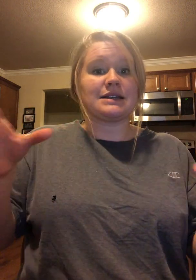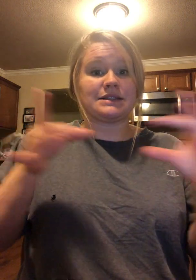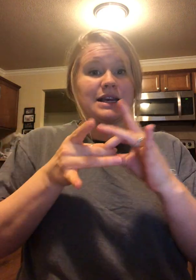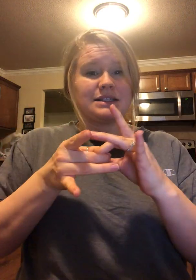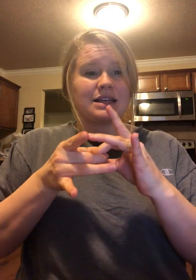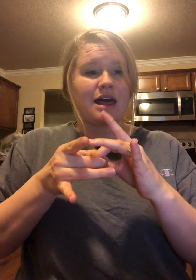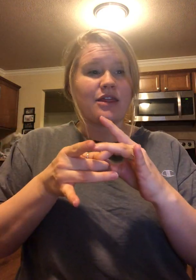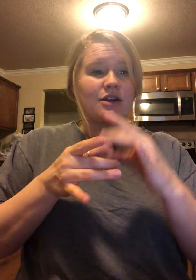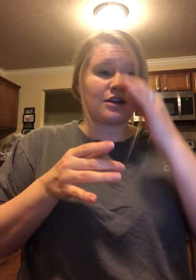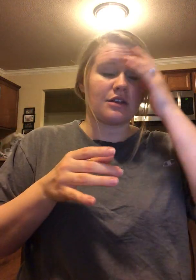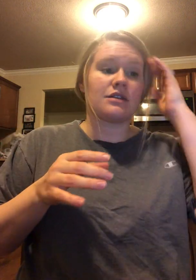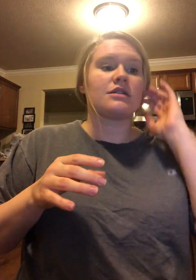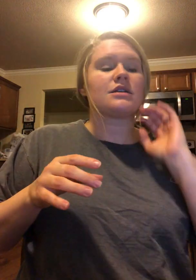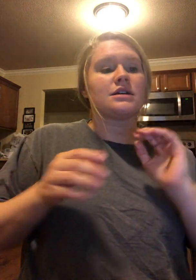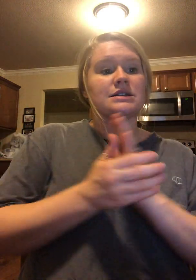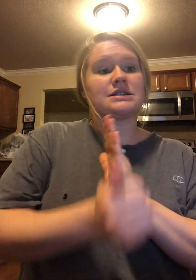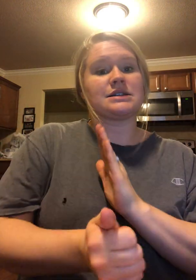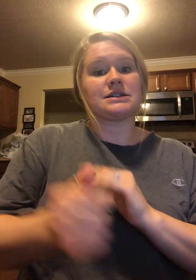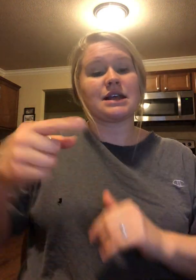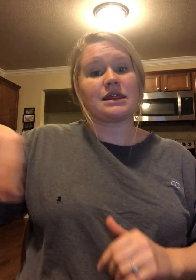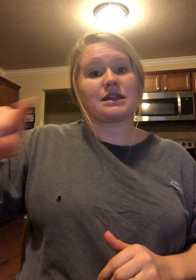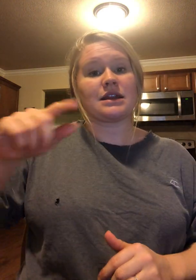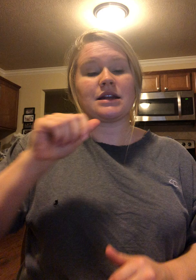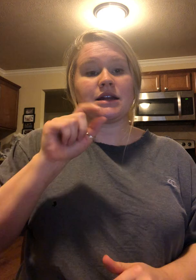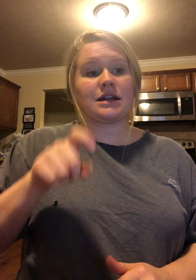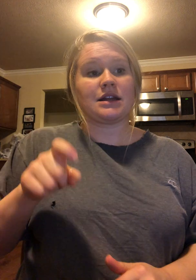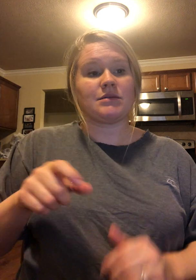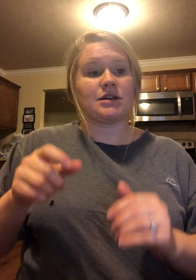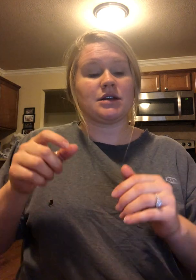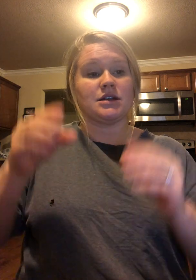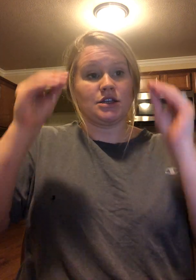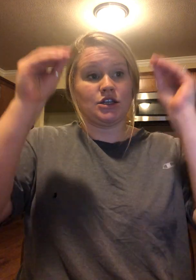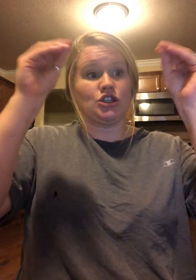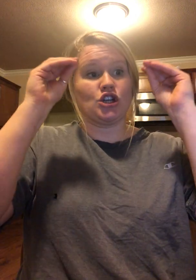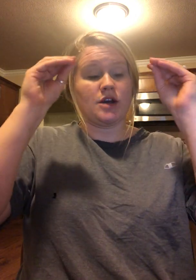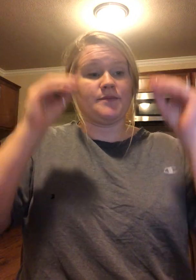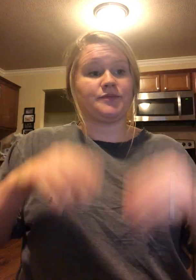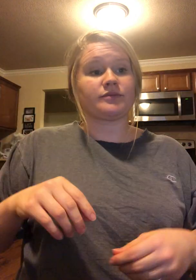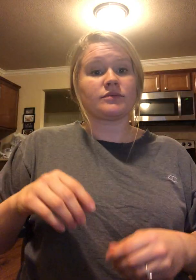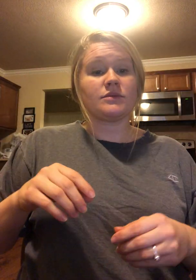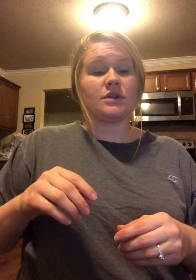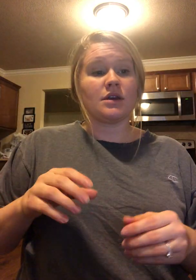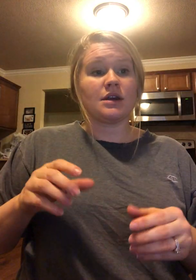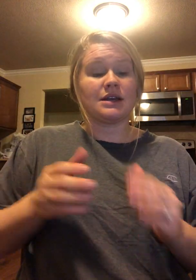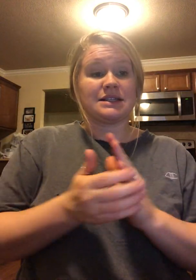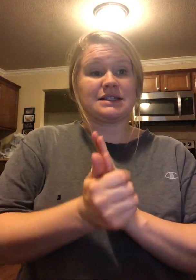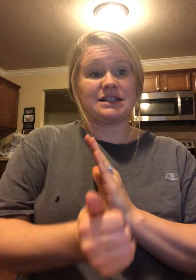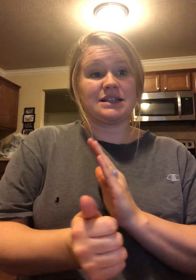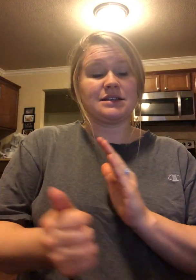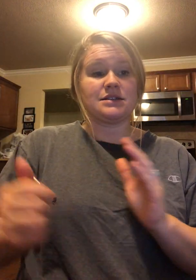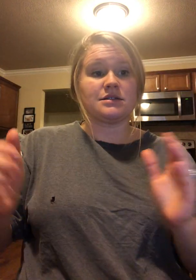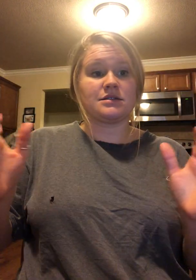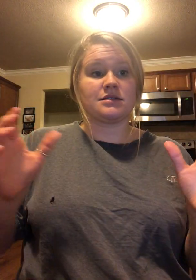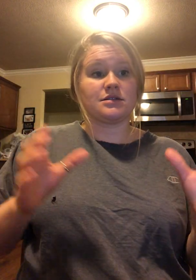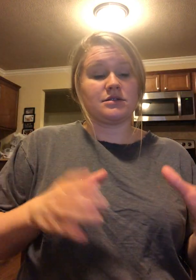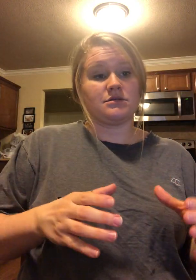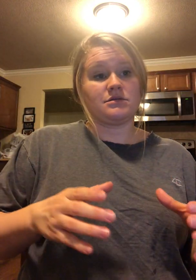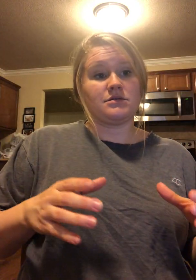Skills that students learn from whole group and small group instruction are transferred to independent practice